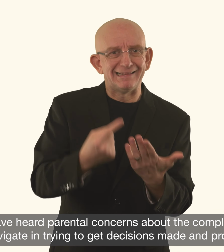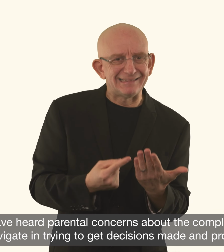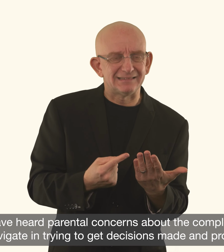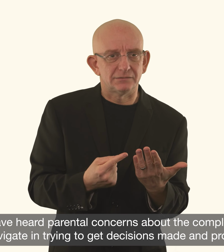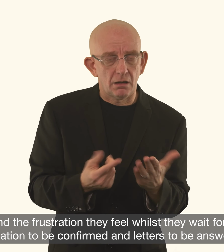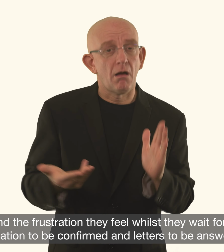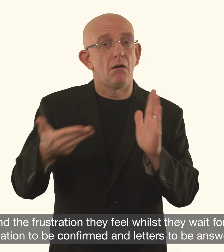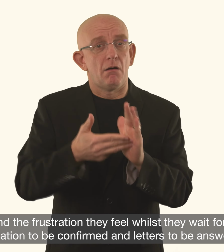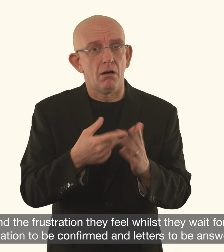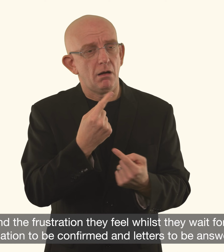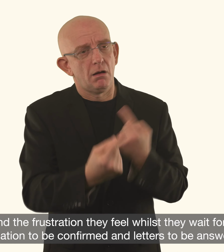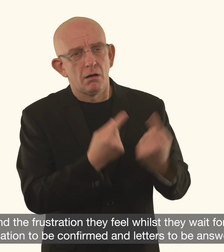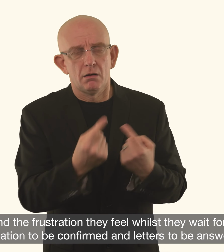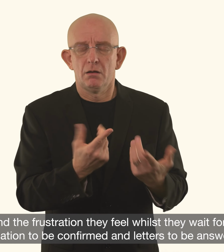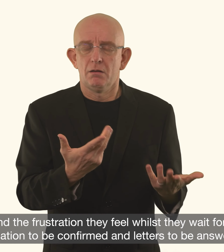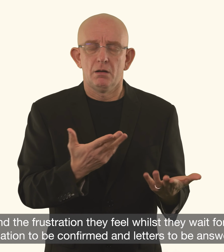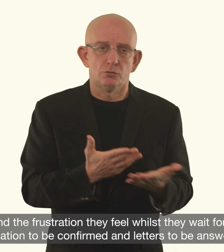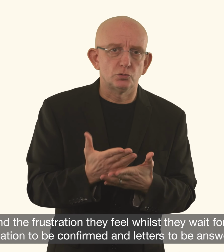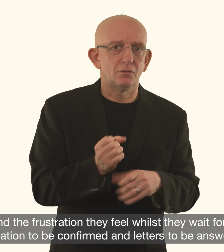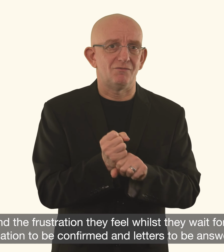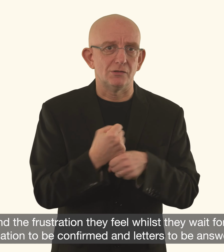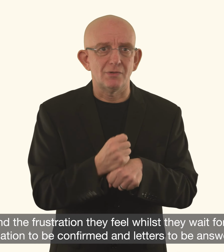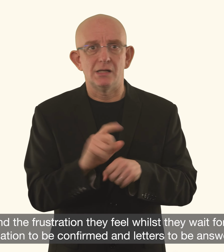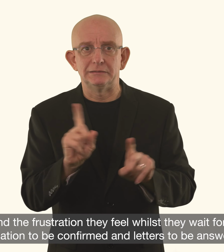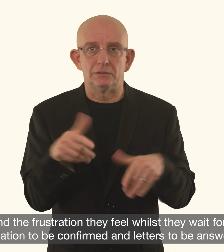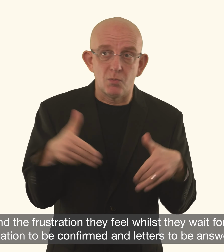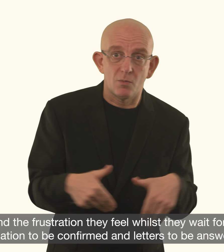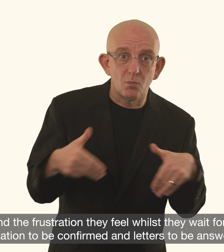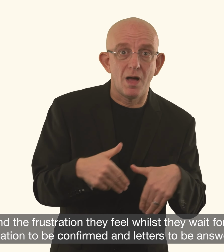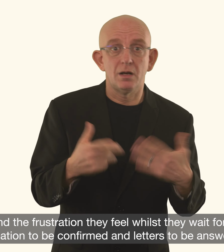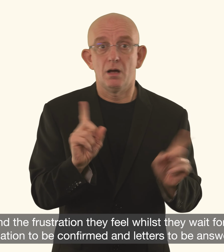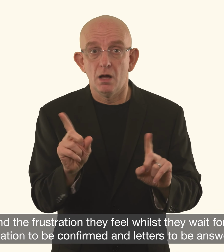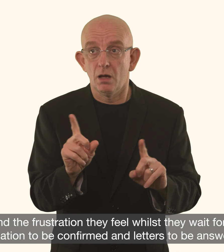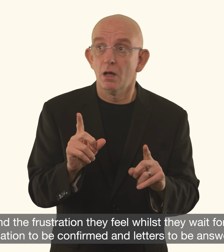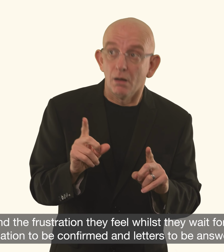And the frustration they feel whilst they wait for information to be confirmed and letters to be answered.